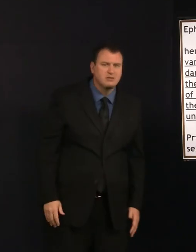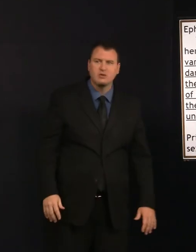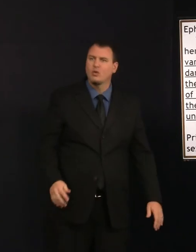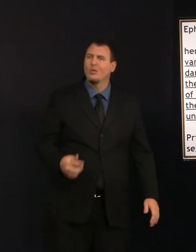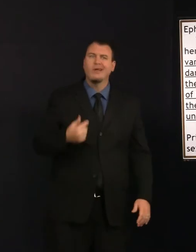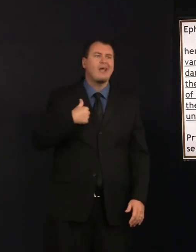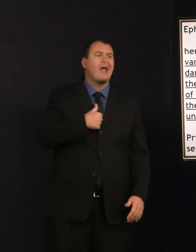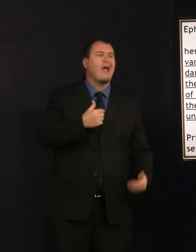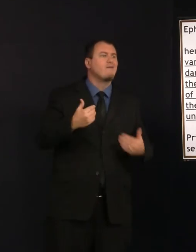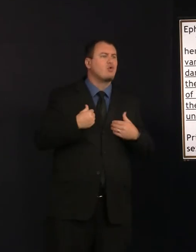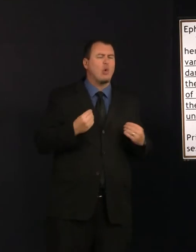Obvious.